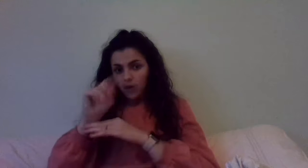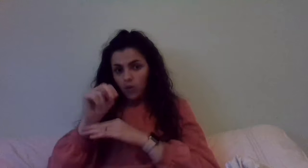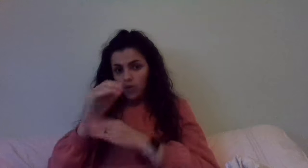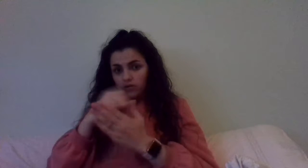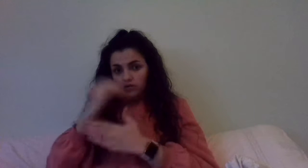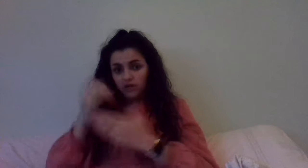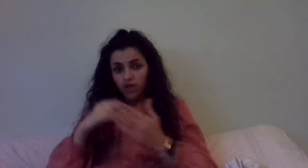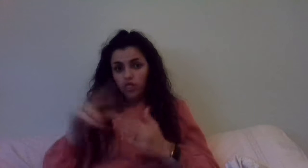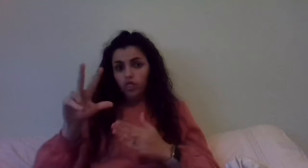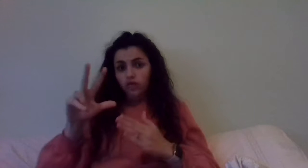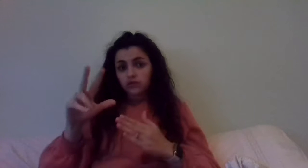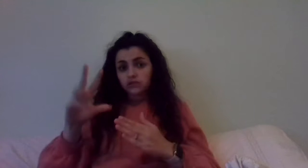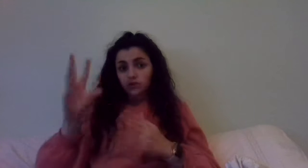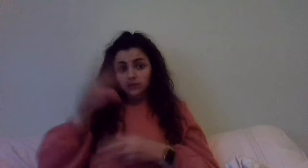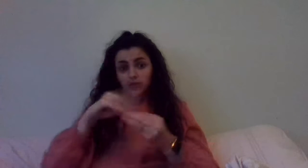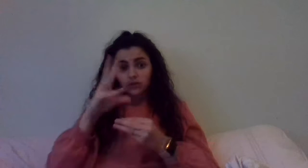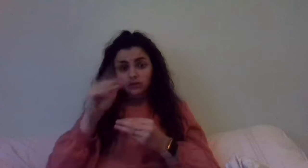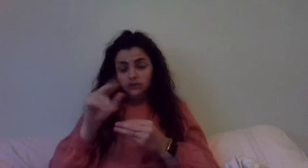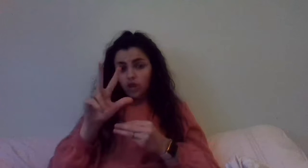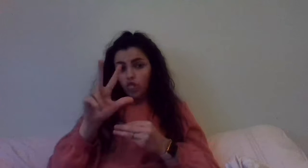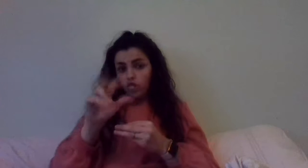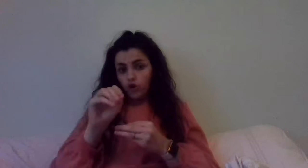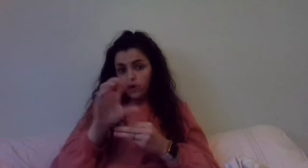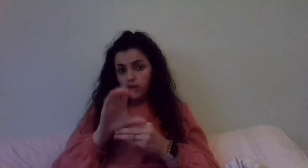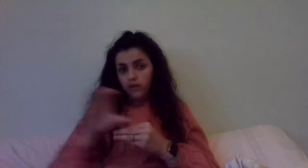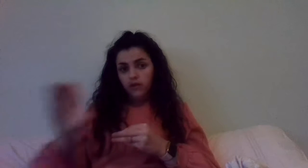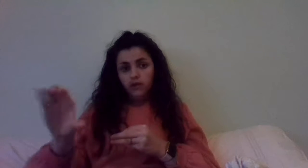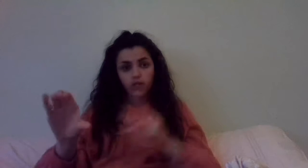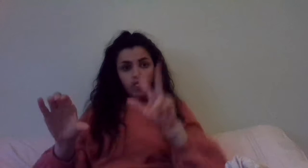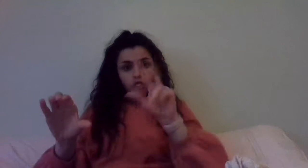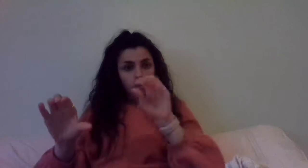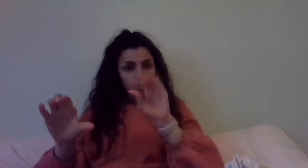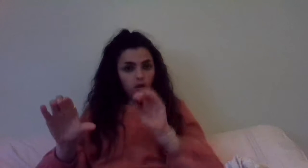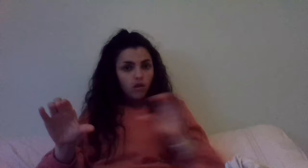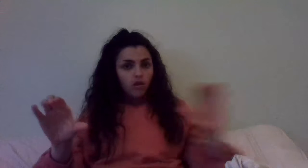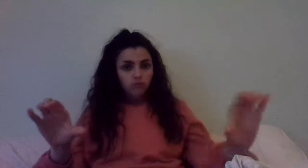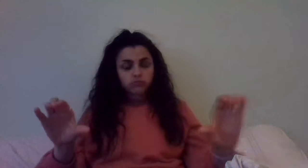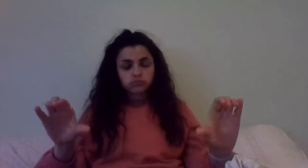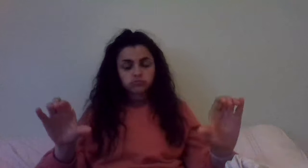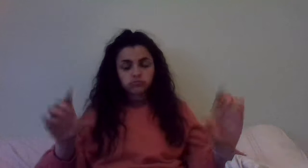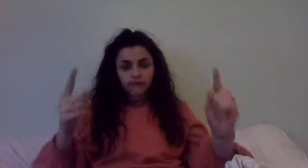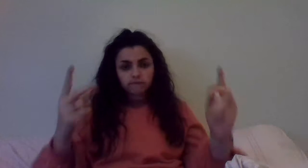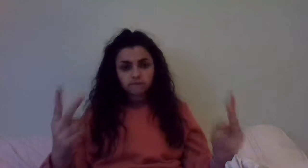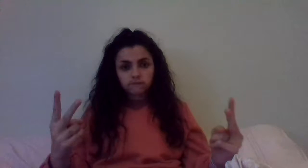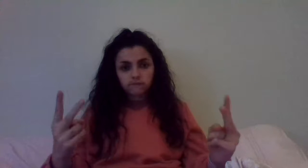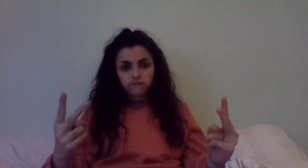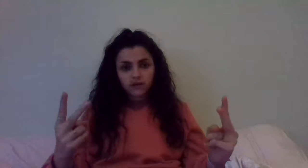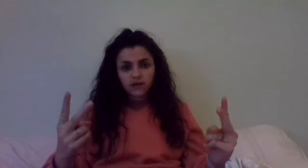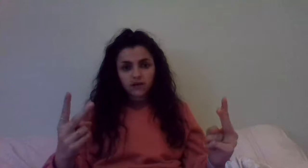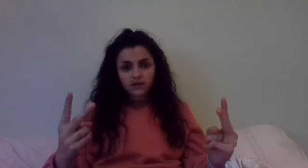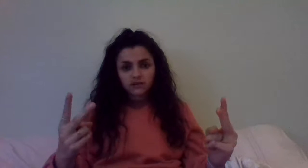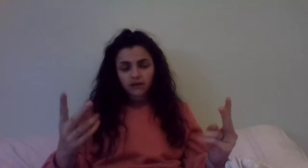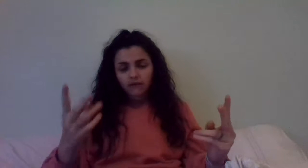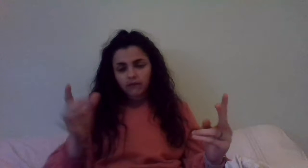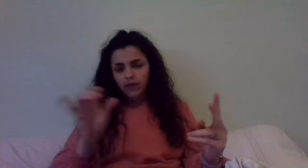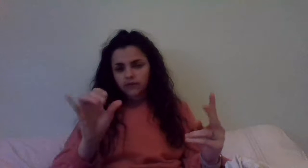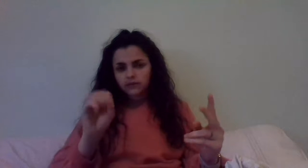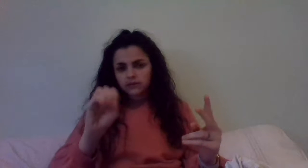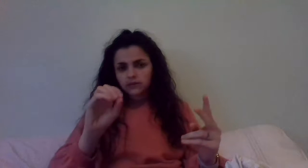in this Solomonic division. I think that was part of your Peter Sheldjadal reading